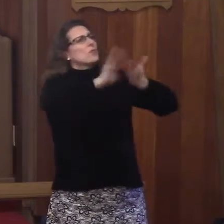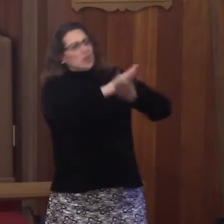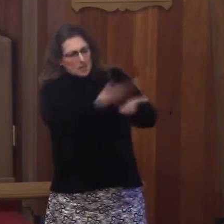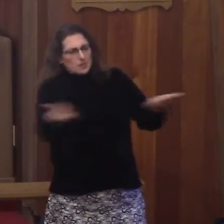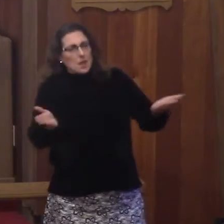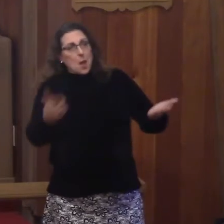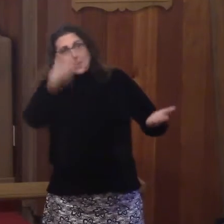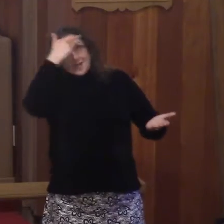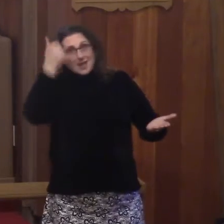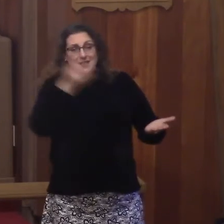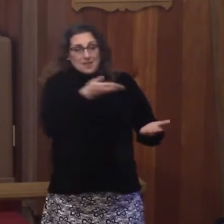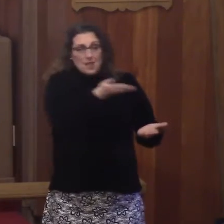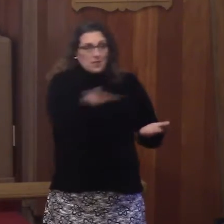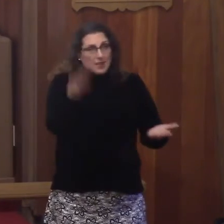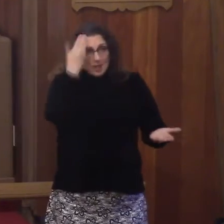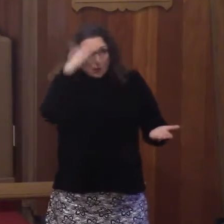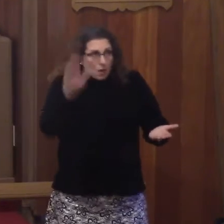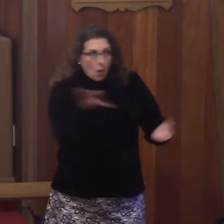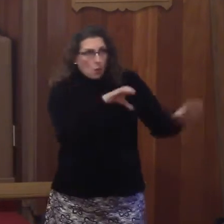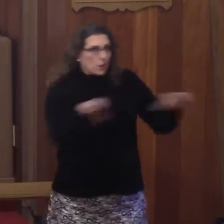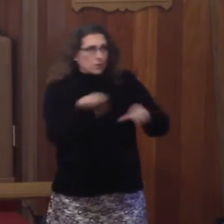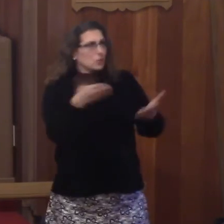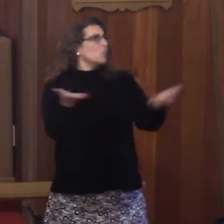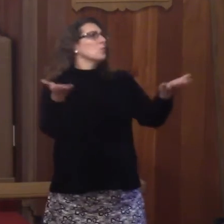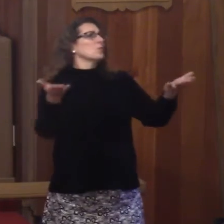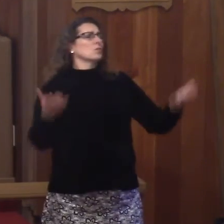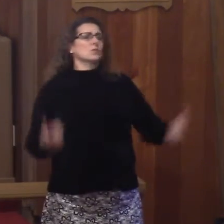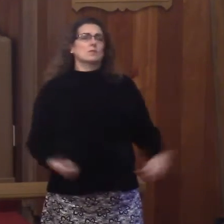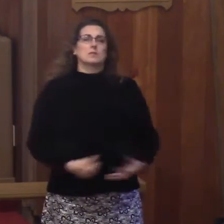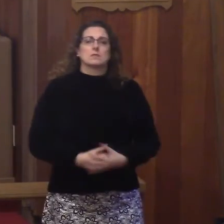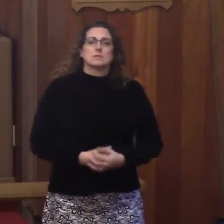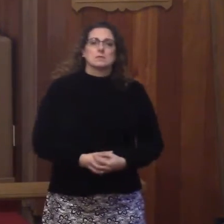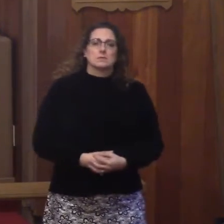for they know not what they do.